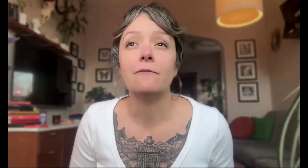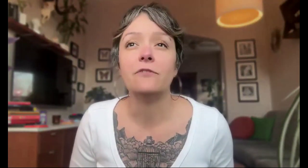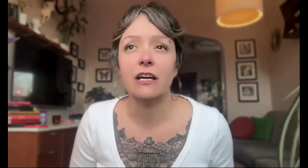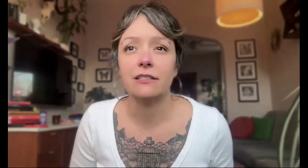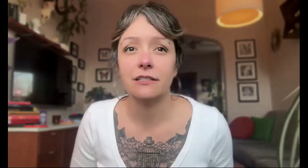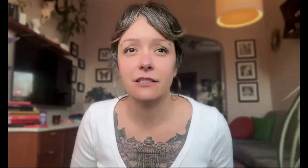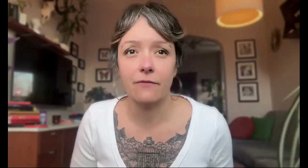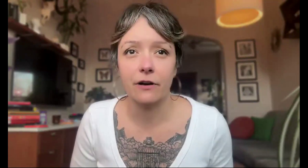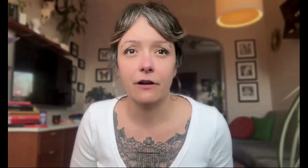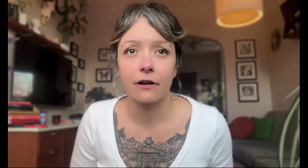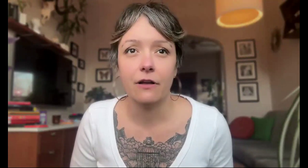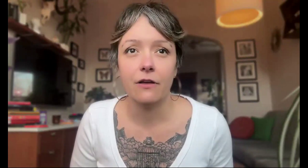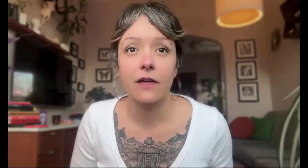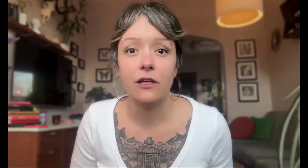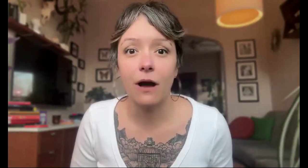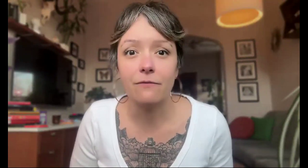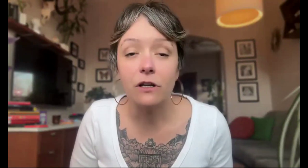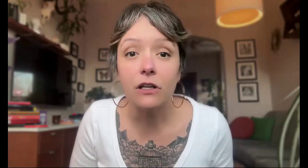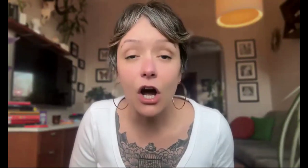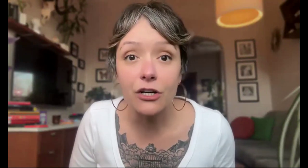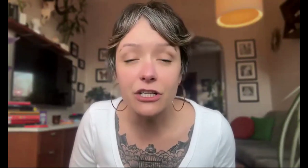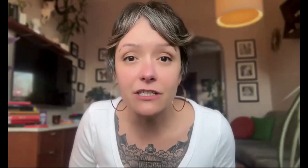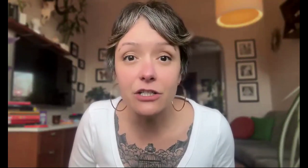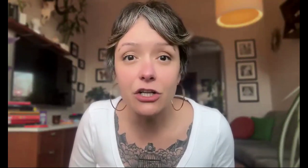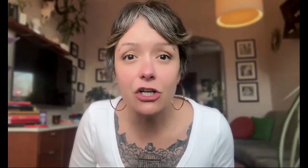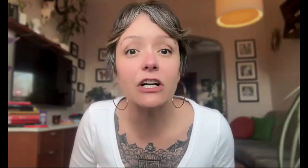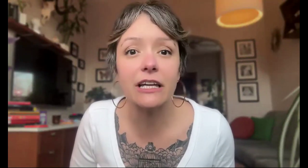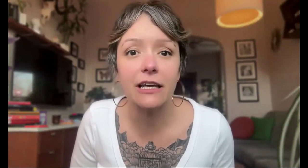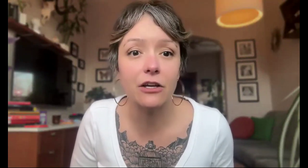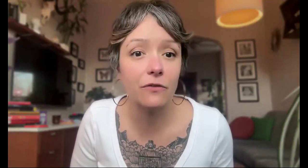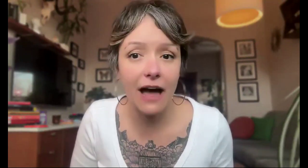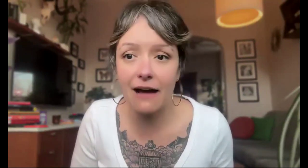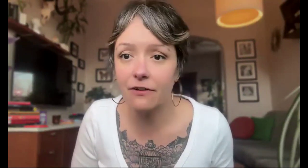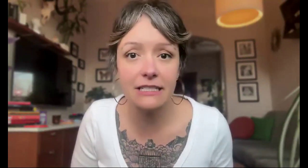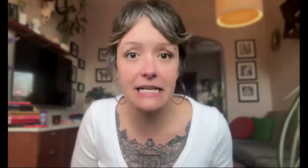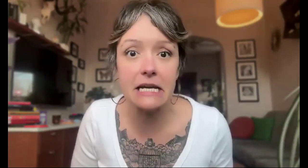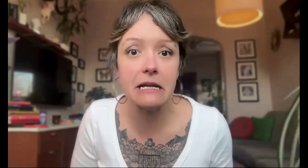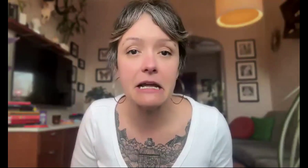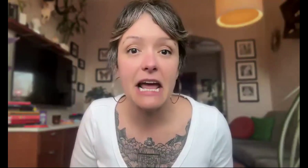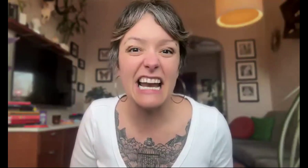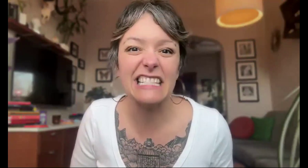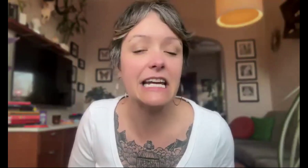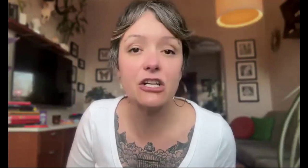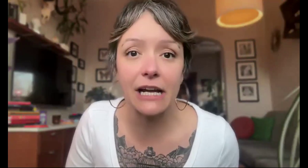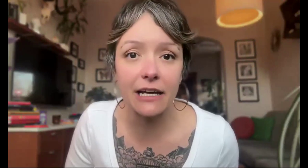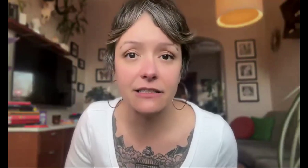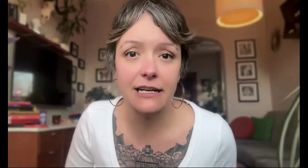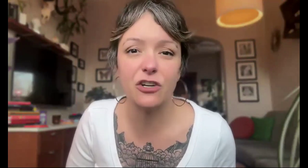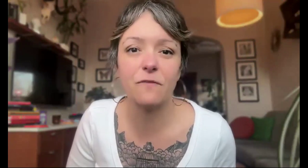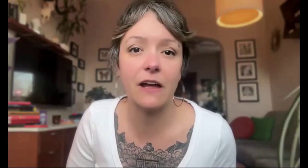have just discovered that you have the largest cookie you've ever seen. And it's in your hands and it's your